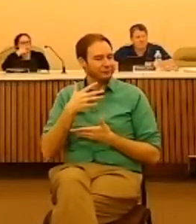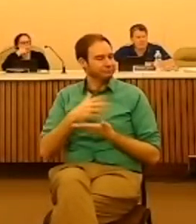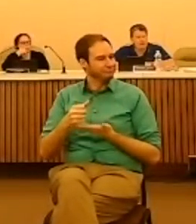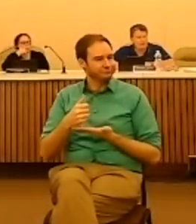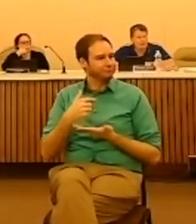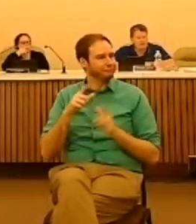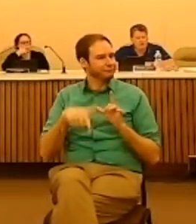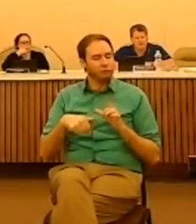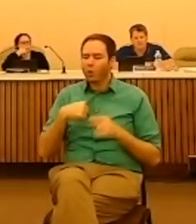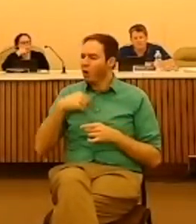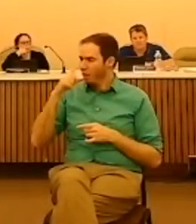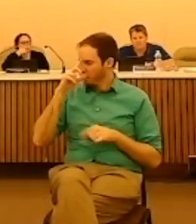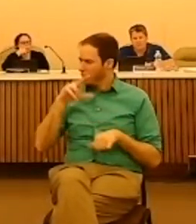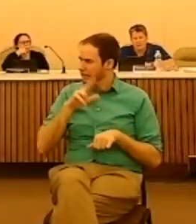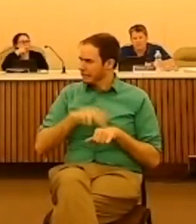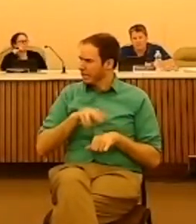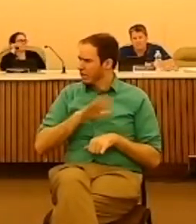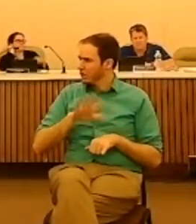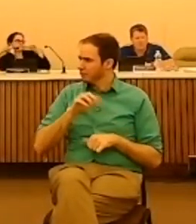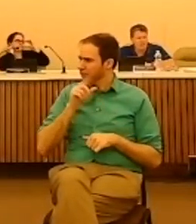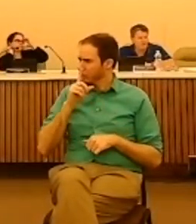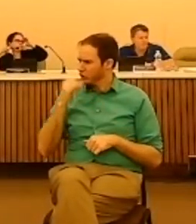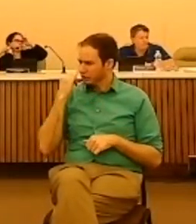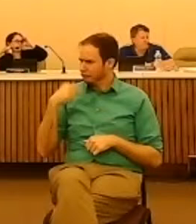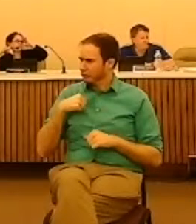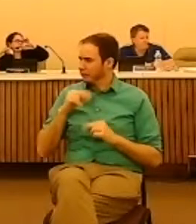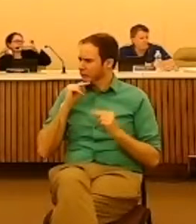figured it was a national thing. I don't know if there's a